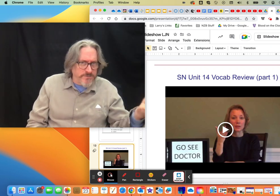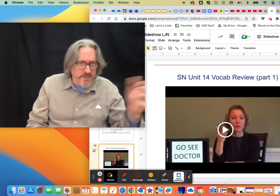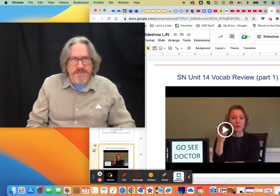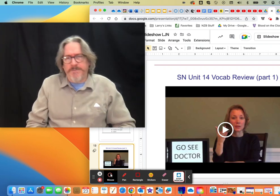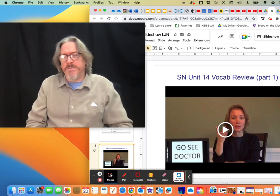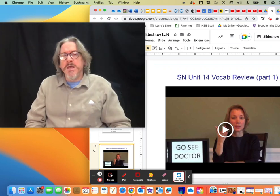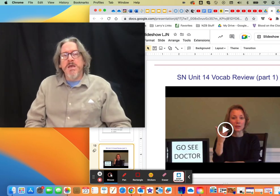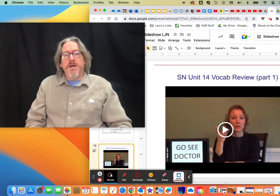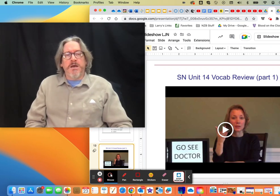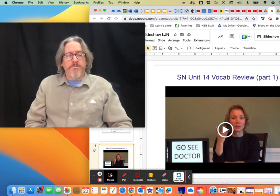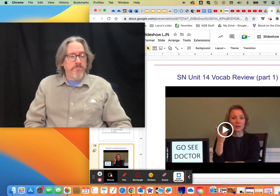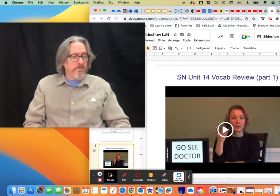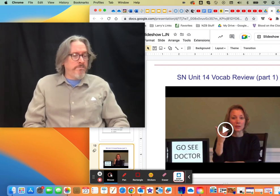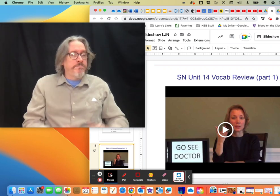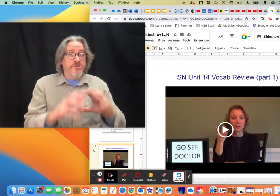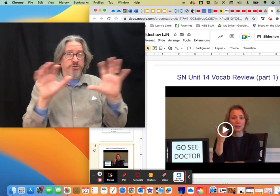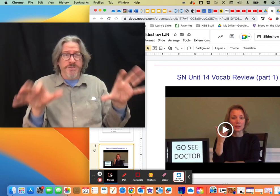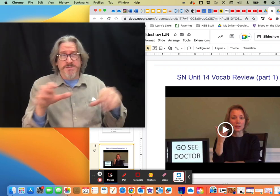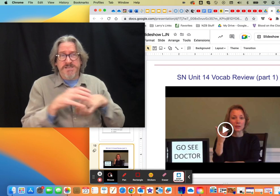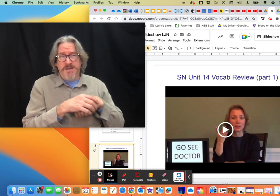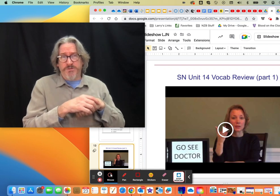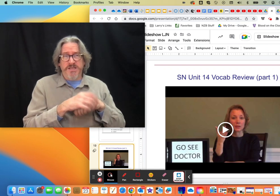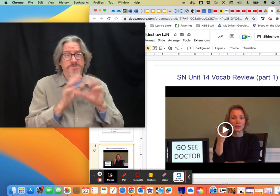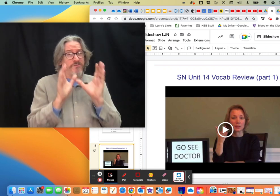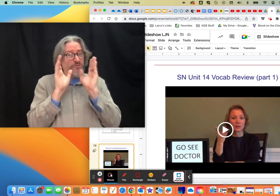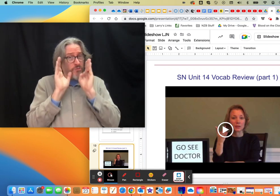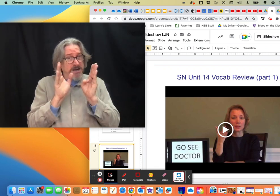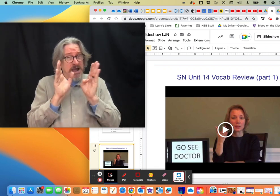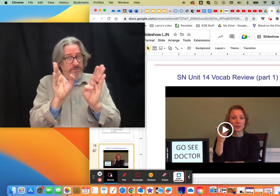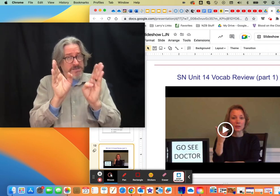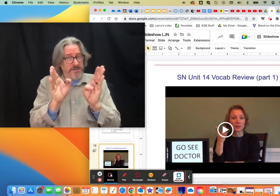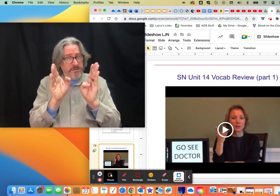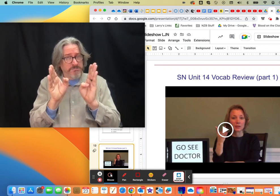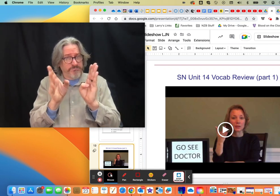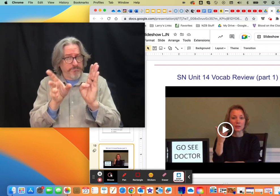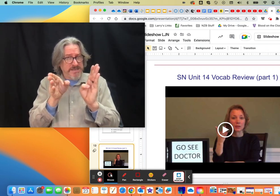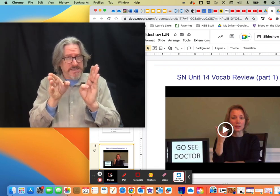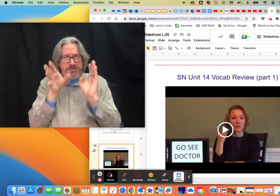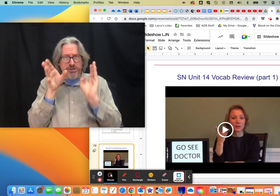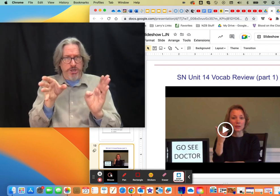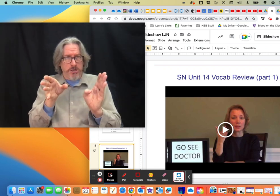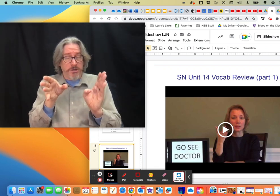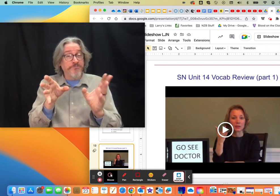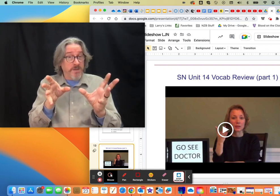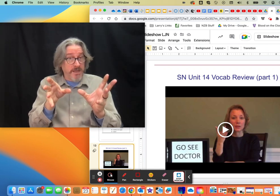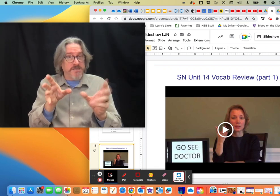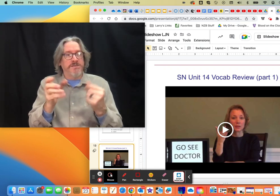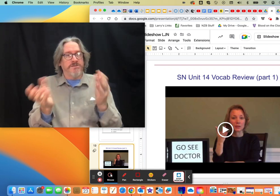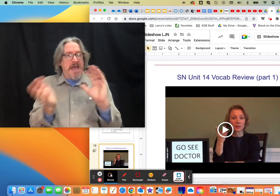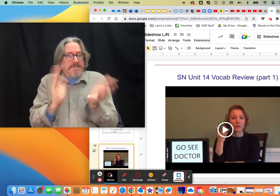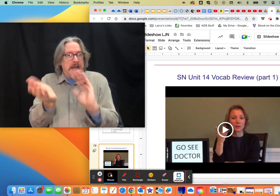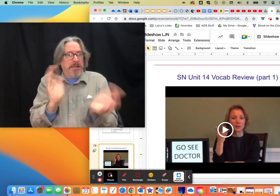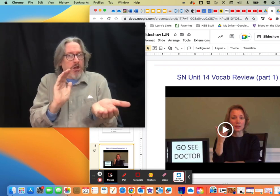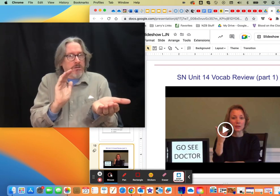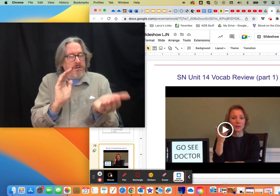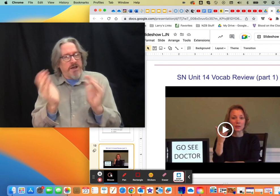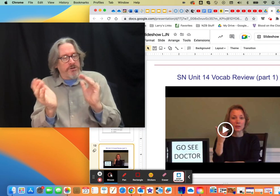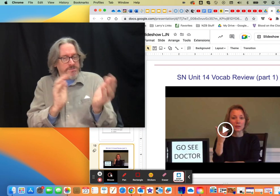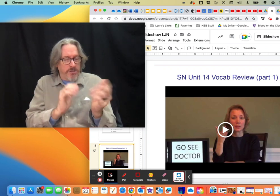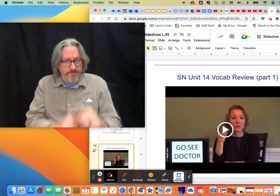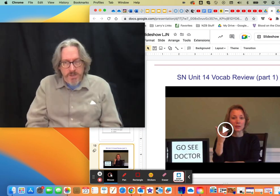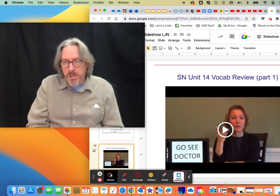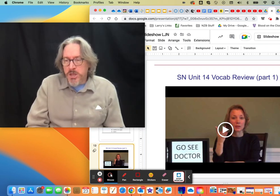Blackboard, something like that. So we'll treat them as separate things. But for right now, this little bite-sized chunk is that dialogue